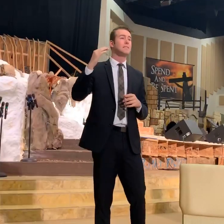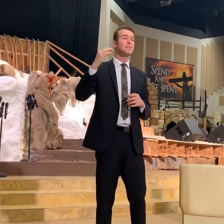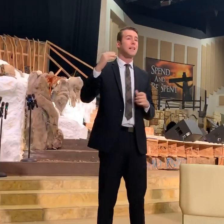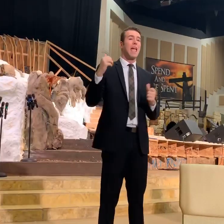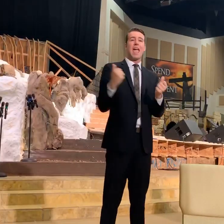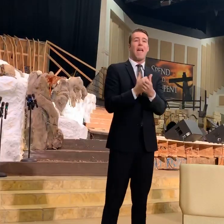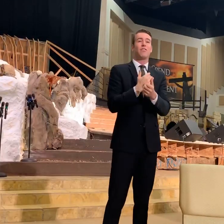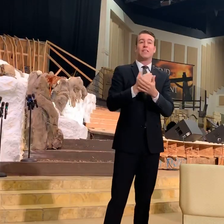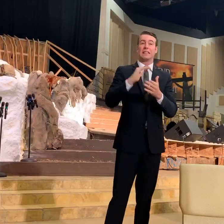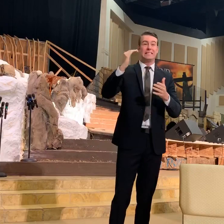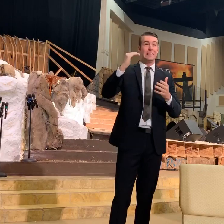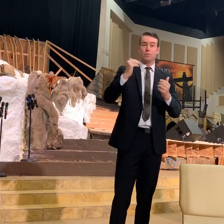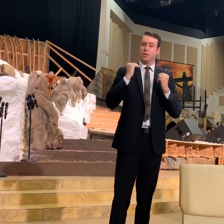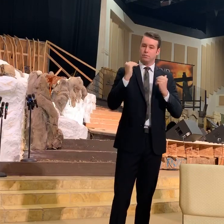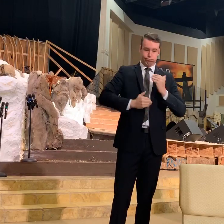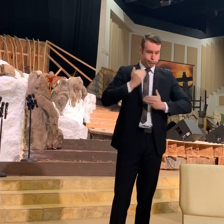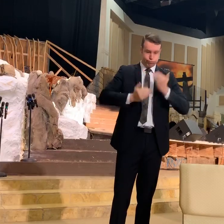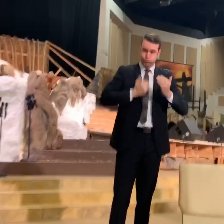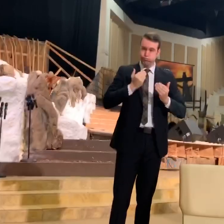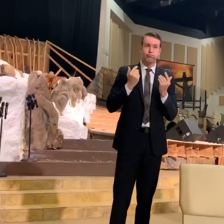systems are on go right now.